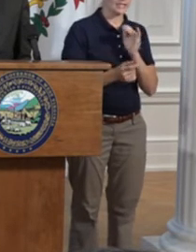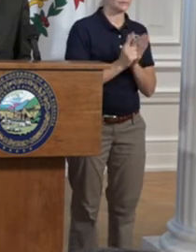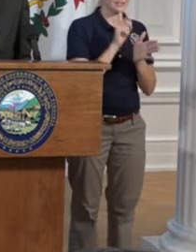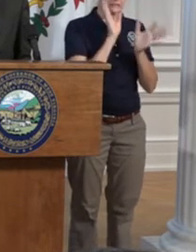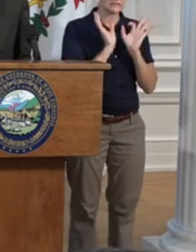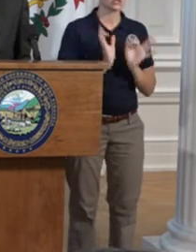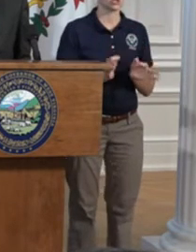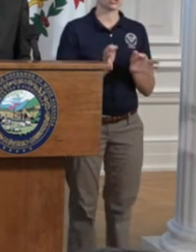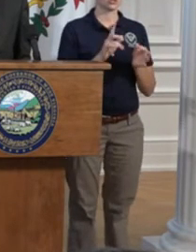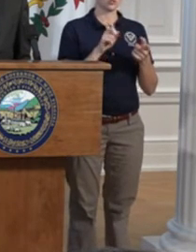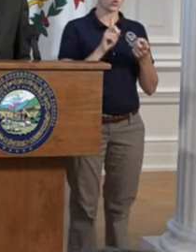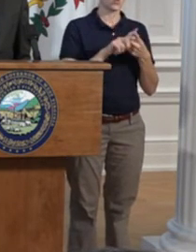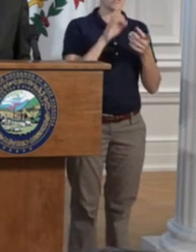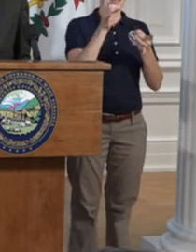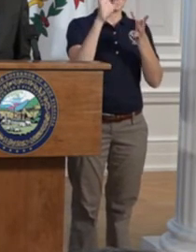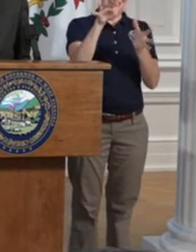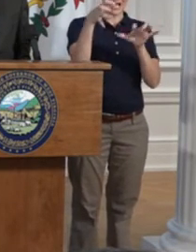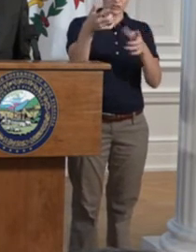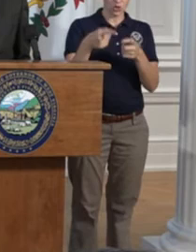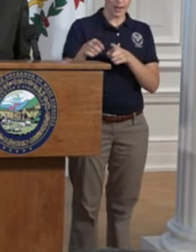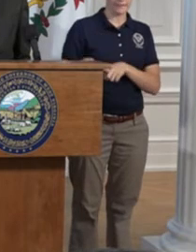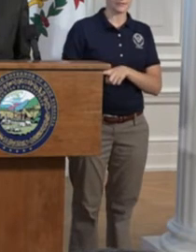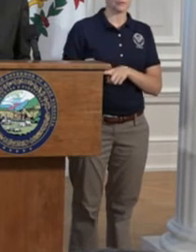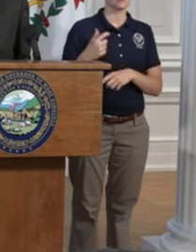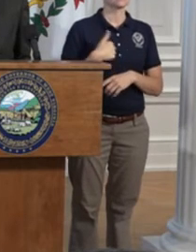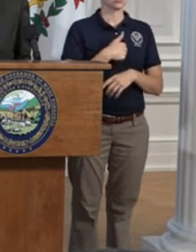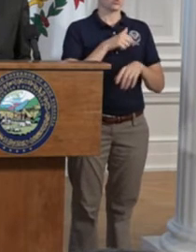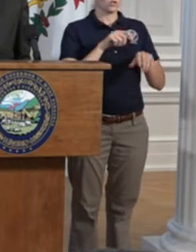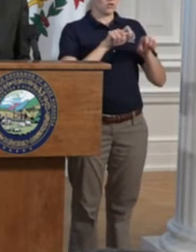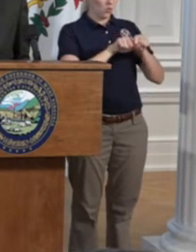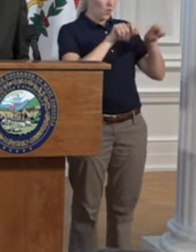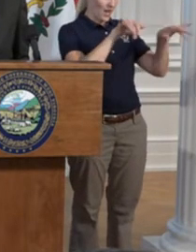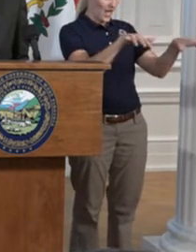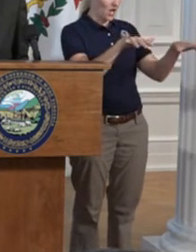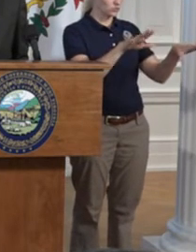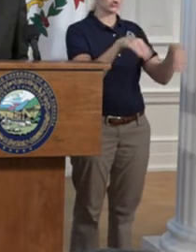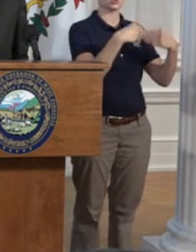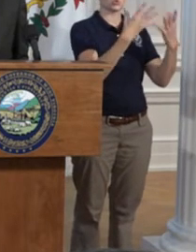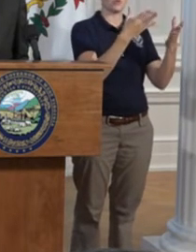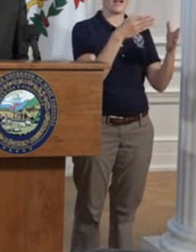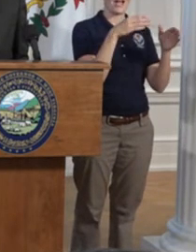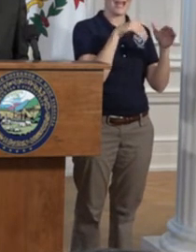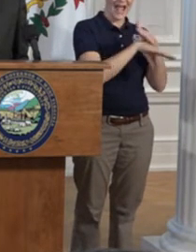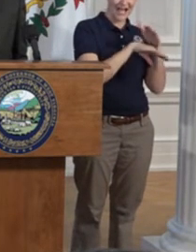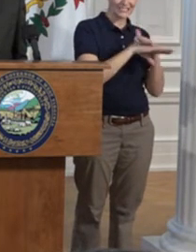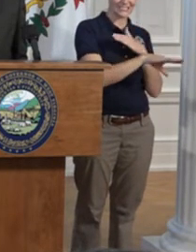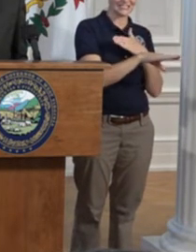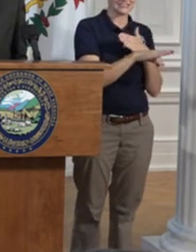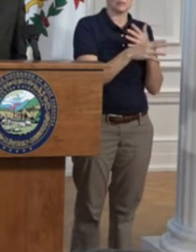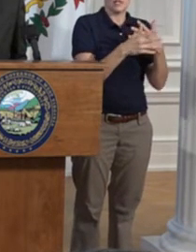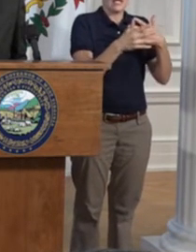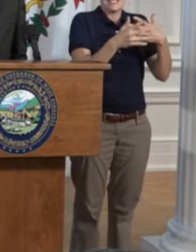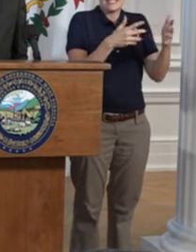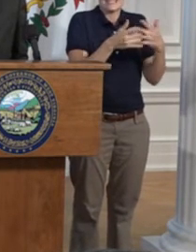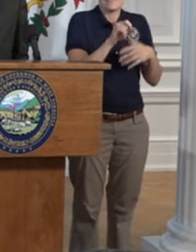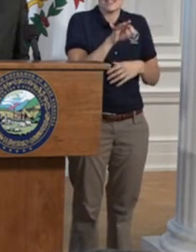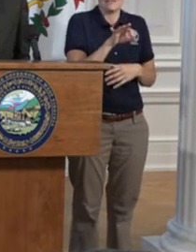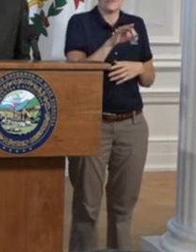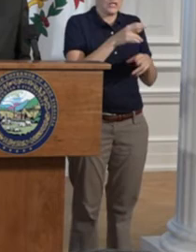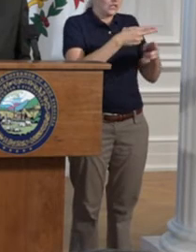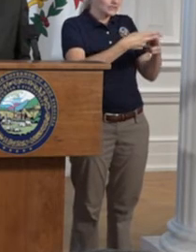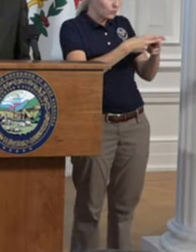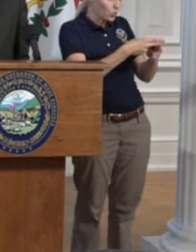that we get out and provide access as quickly as possible, even though it may be temporary or a low water crossing